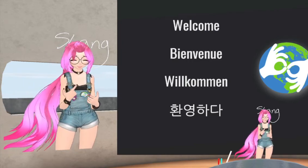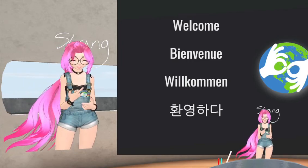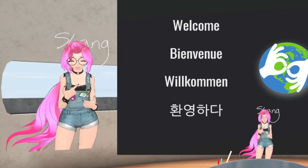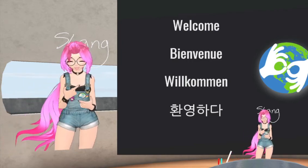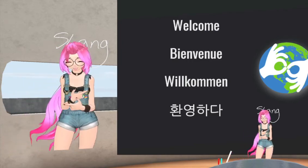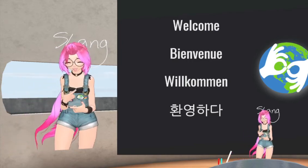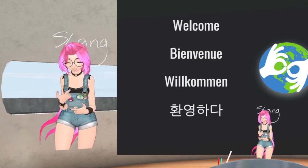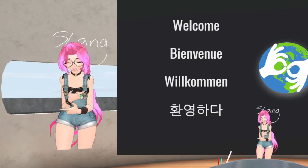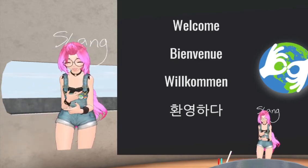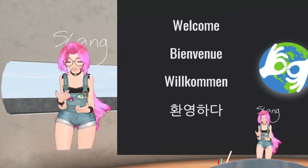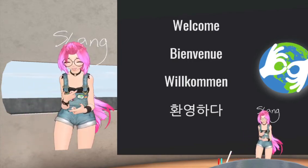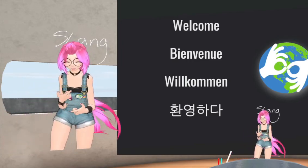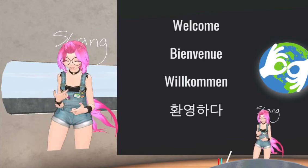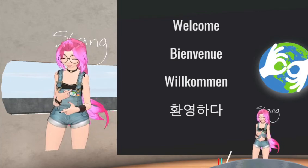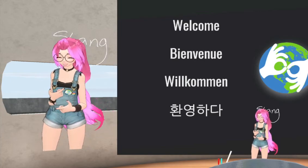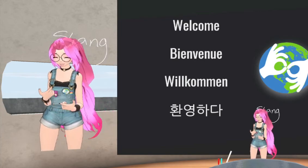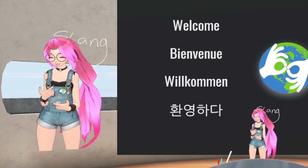cool.